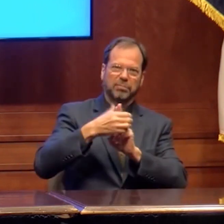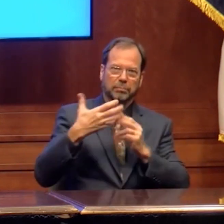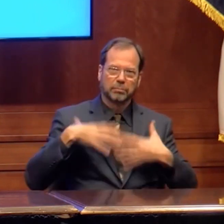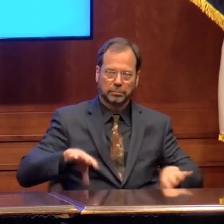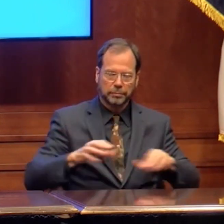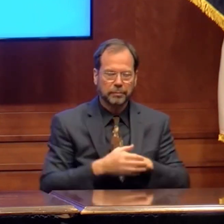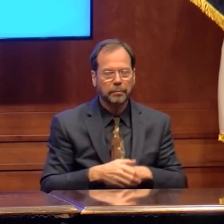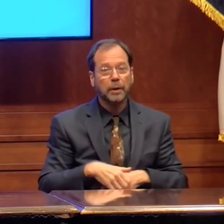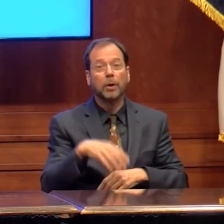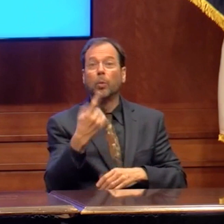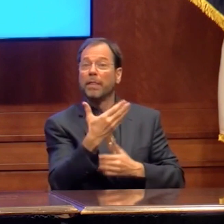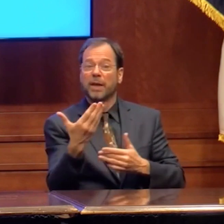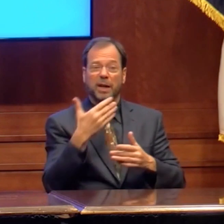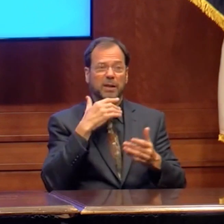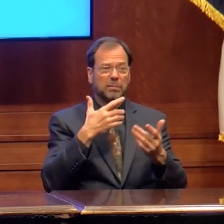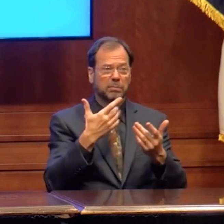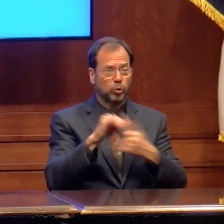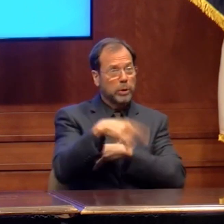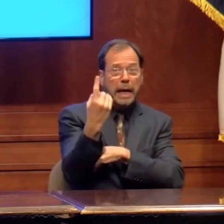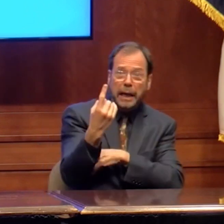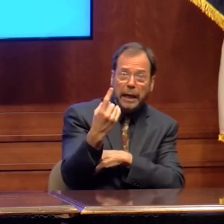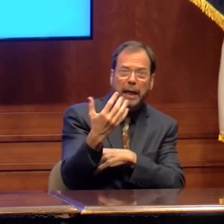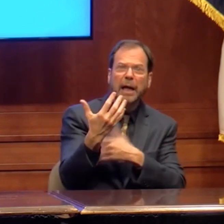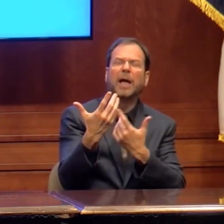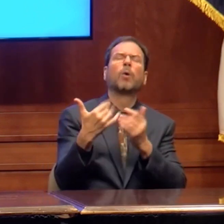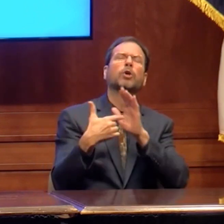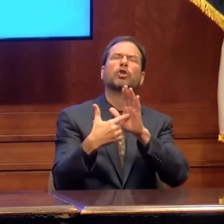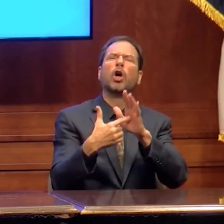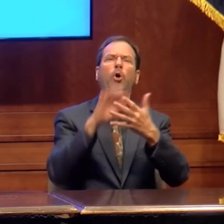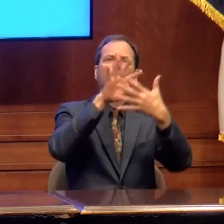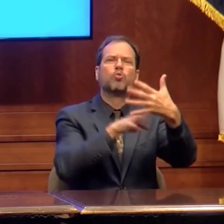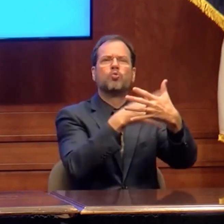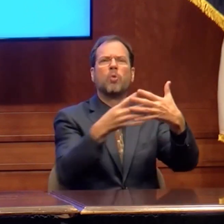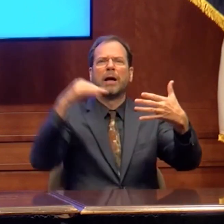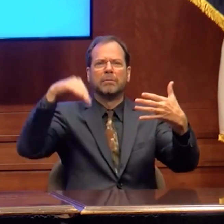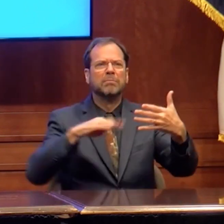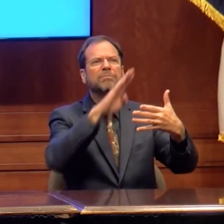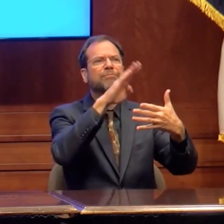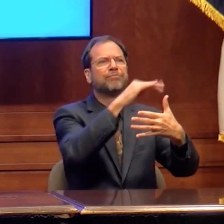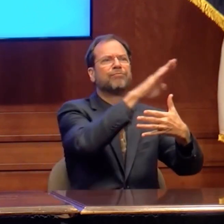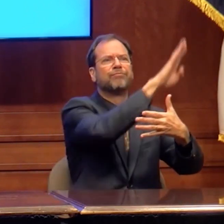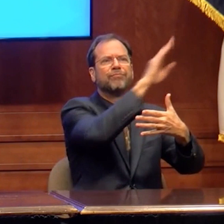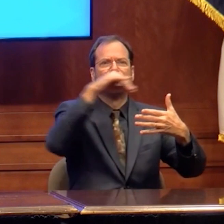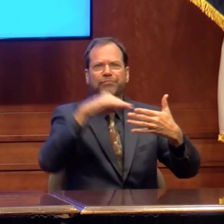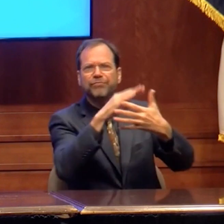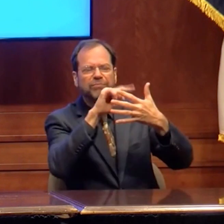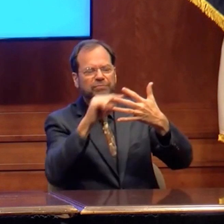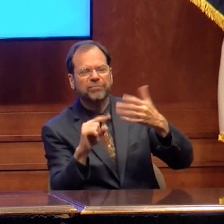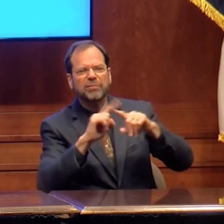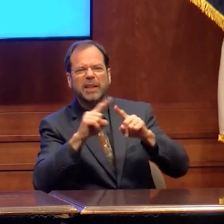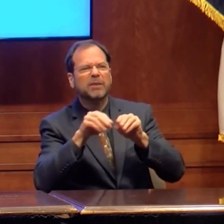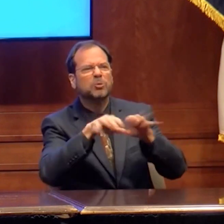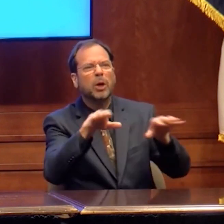thing that we want to do today is to show you a little bit more graphically about what the